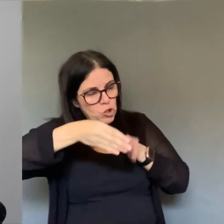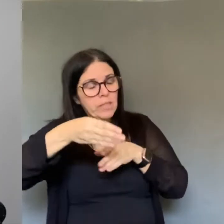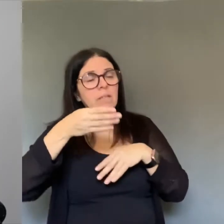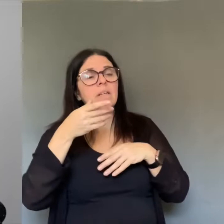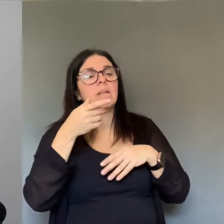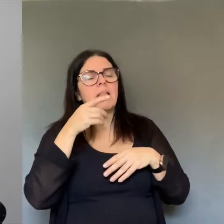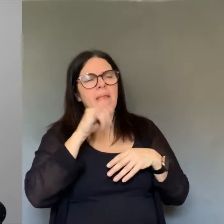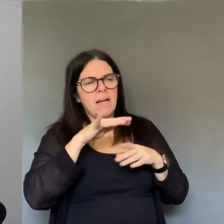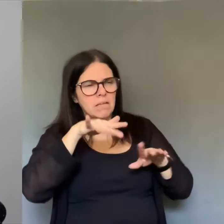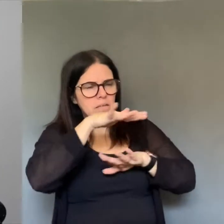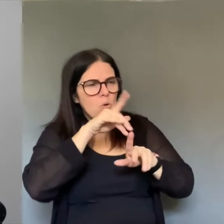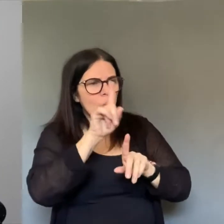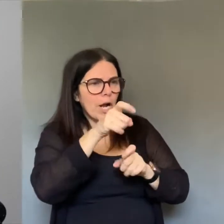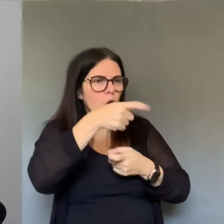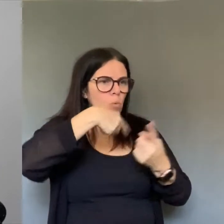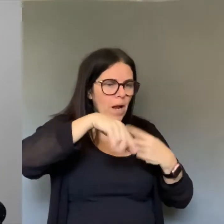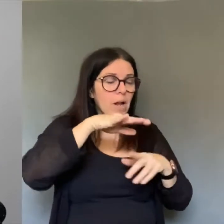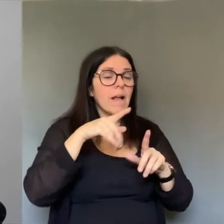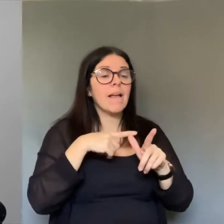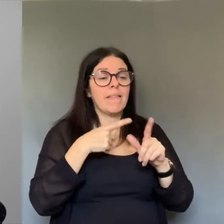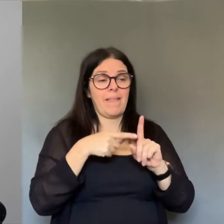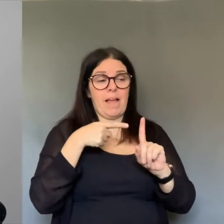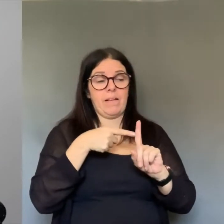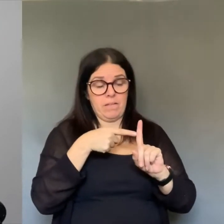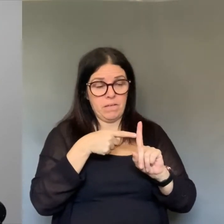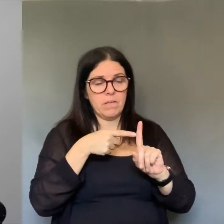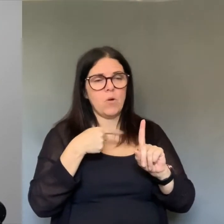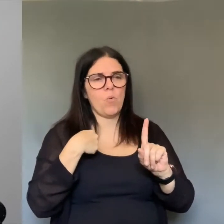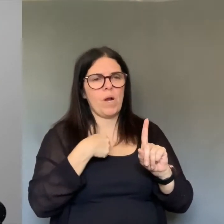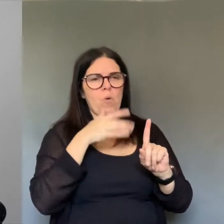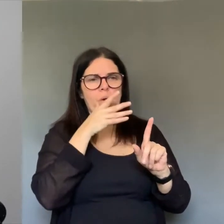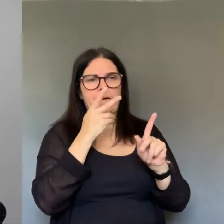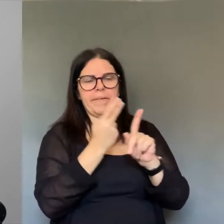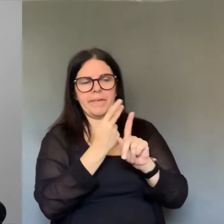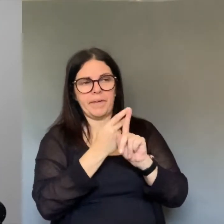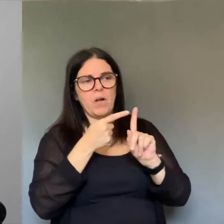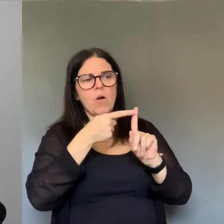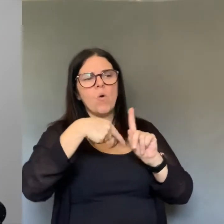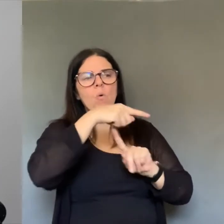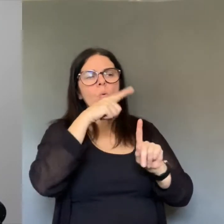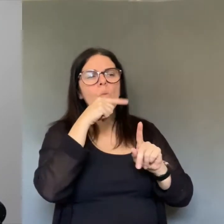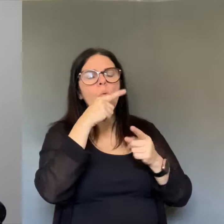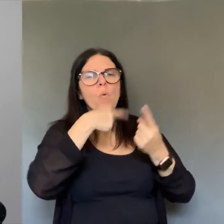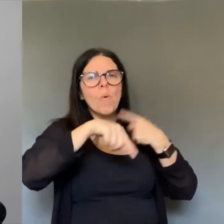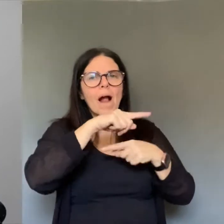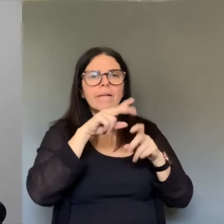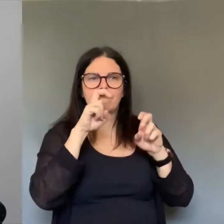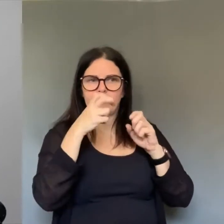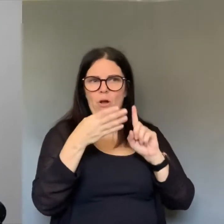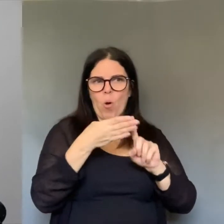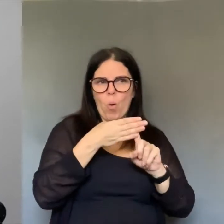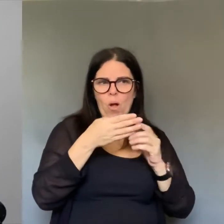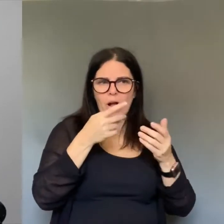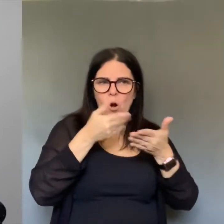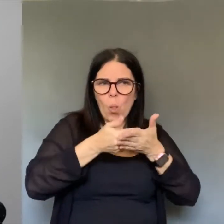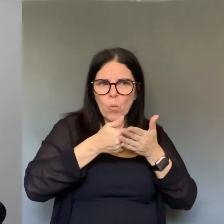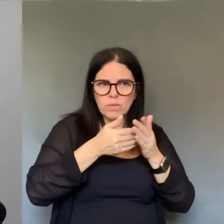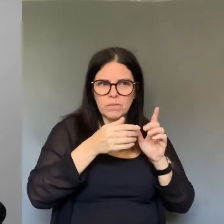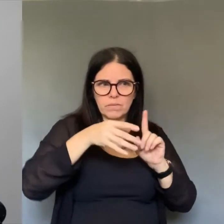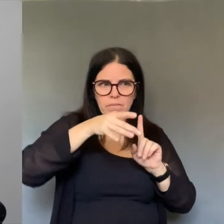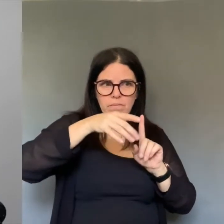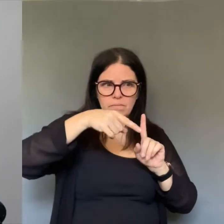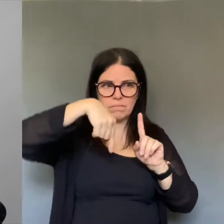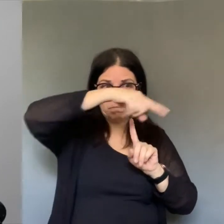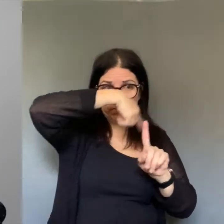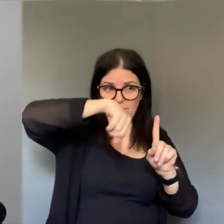active contact investigation is done. And based on that contact investigation, appropriate advice is given to